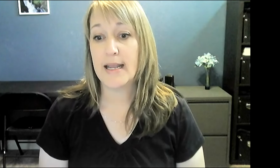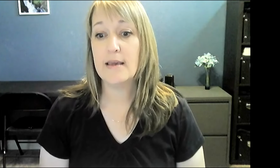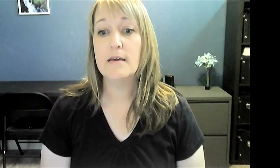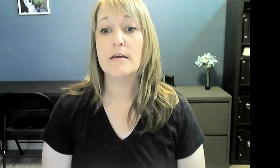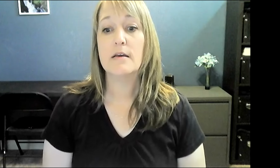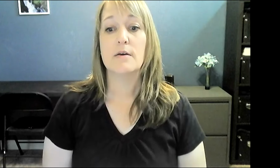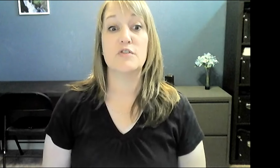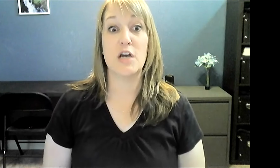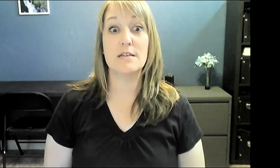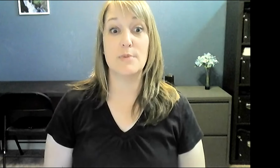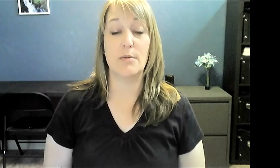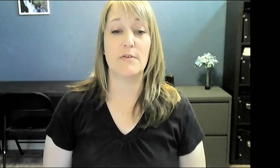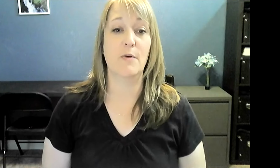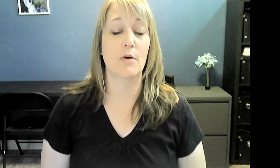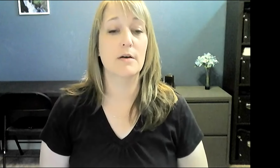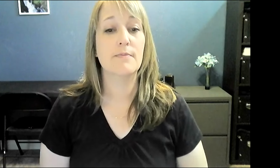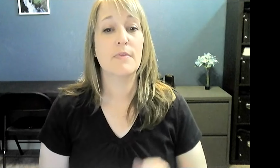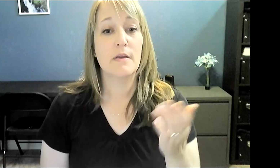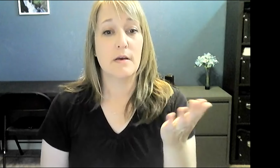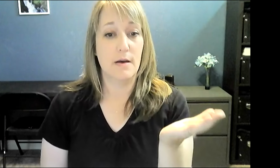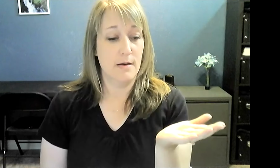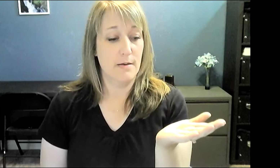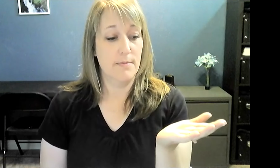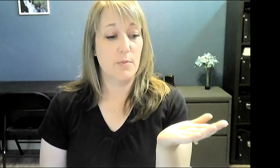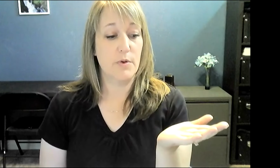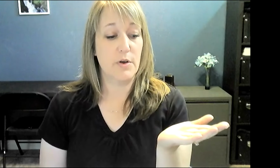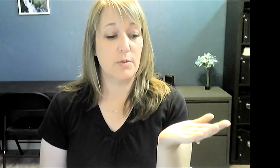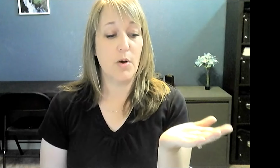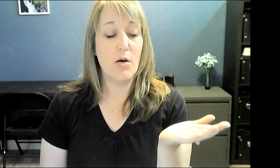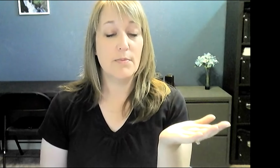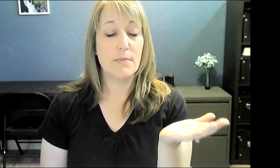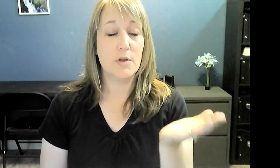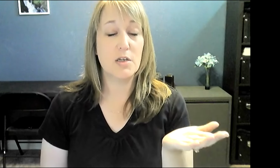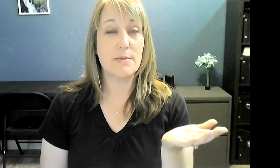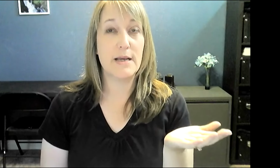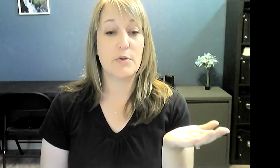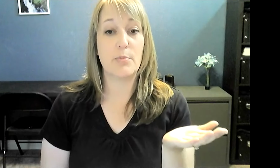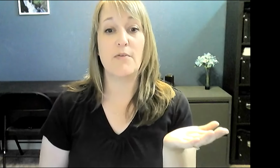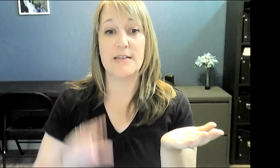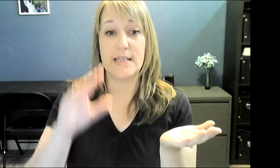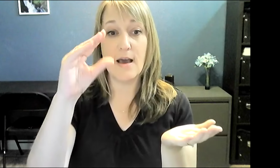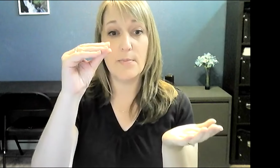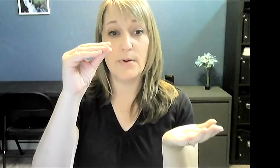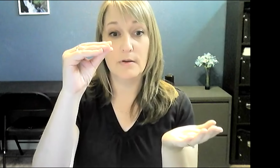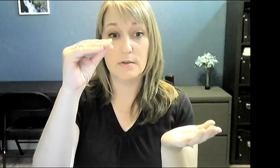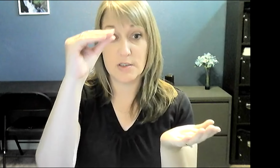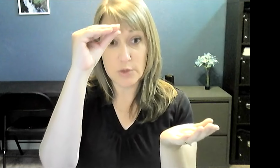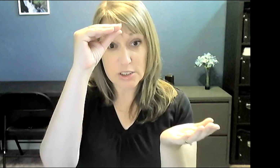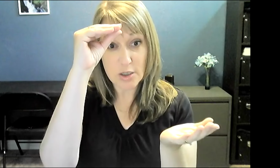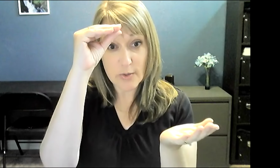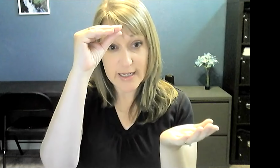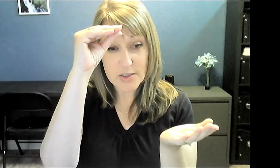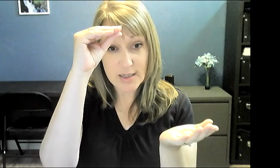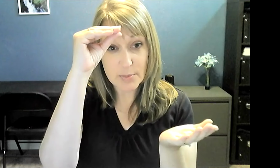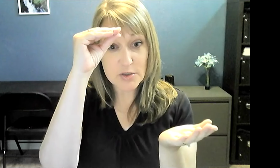Money, we've talked about before. With your palm, non-dominant hand with your palm facing up, squished O hand shape on your